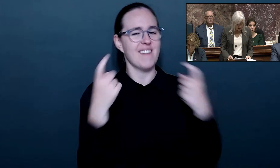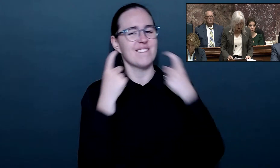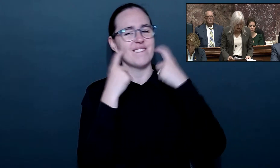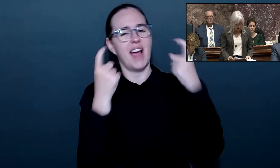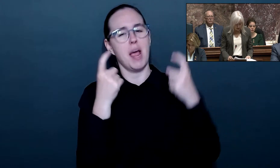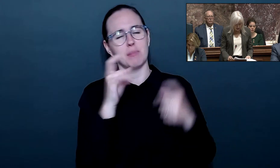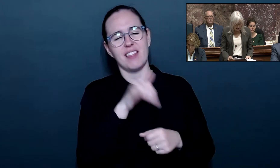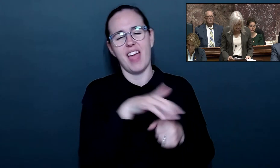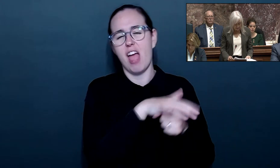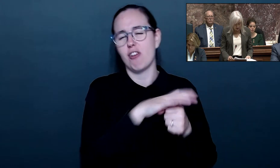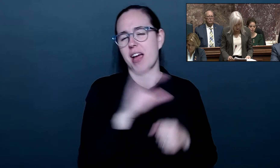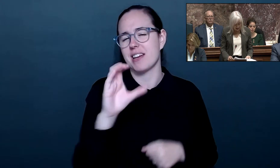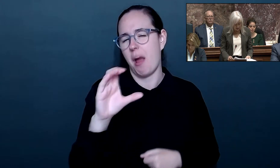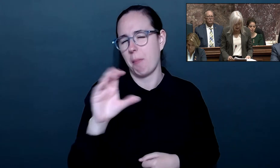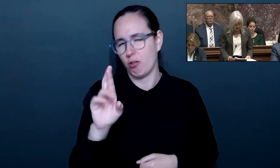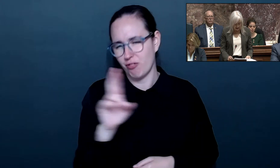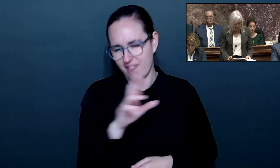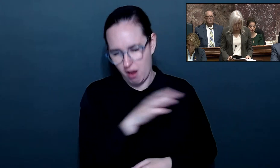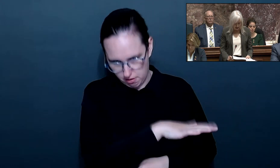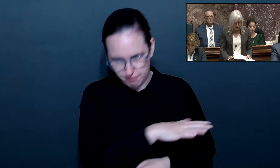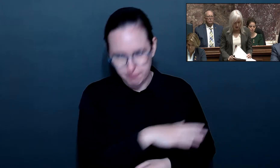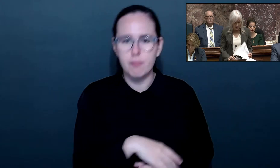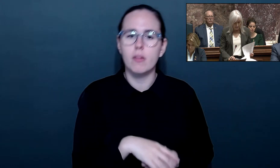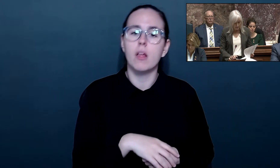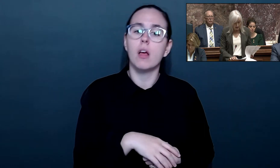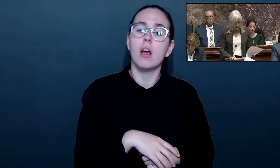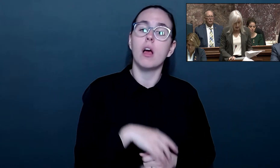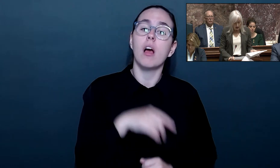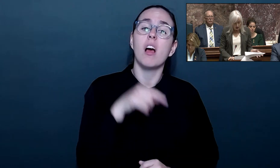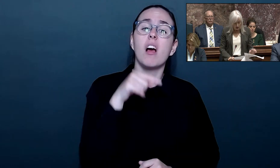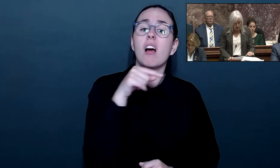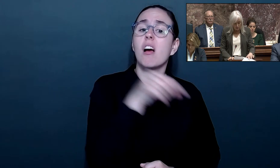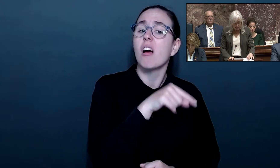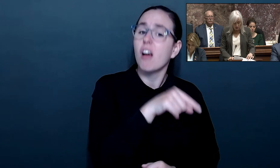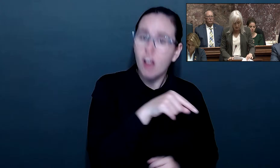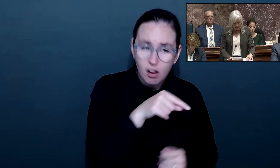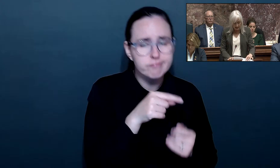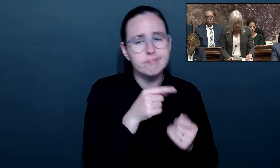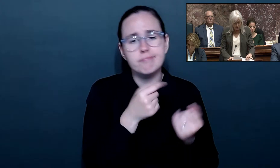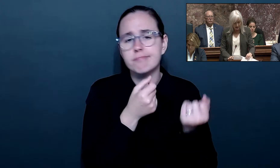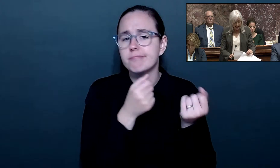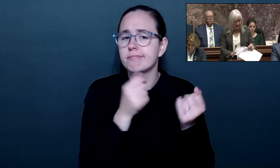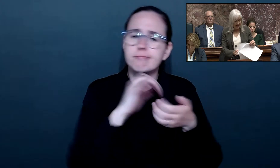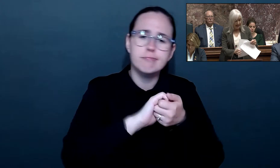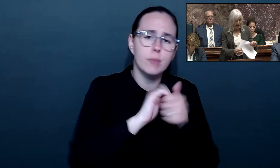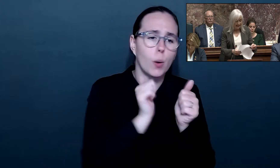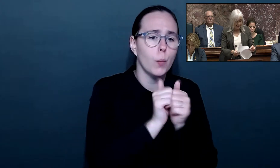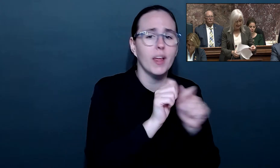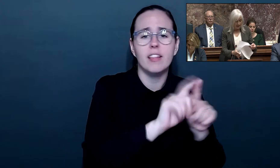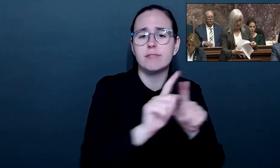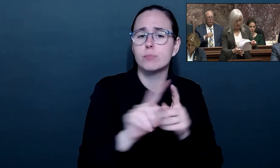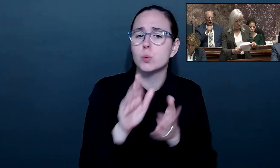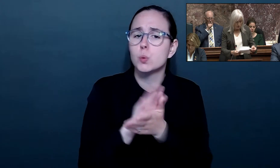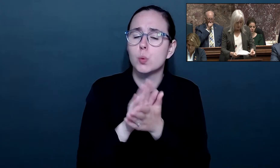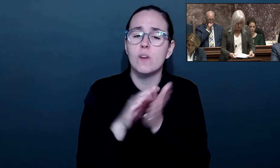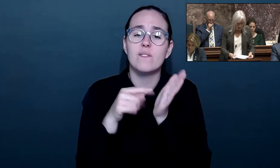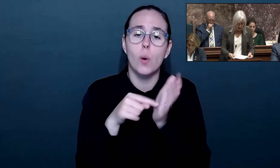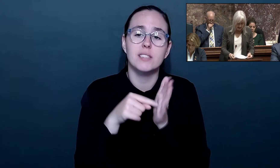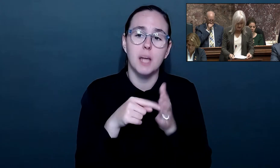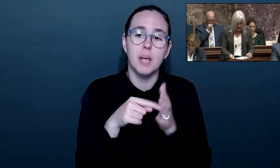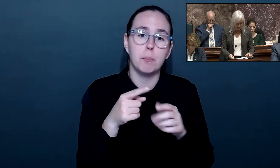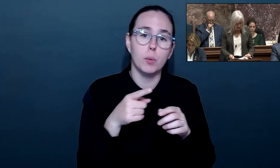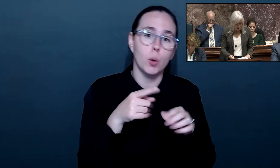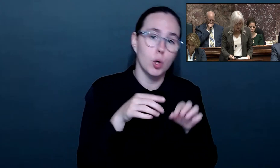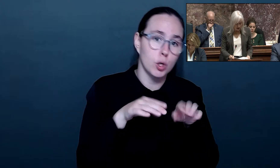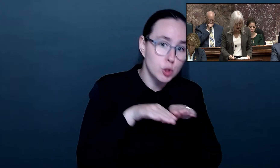teaches sewing to as young as grade 4. Along with sewing, his students have gained access to